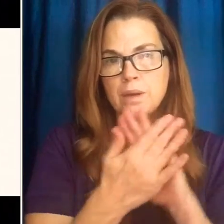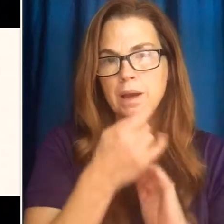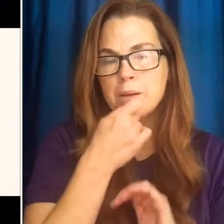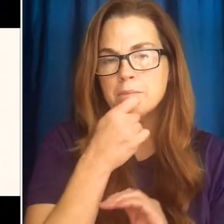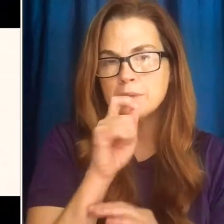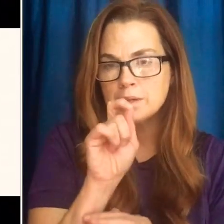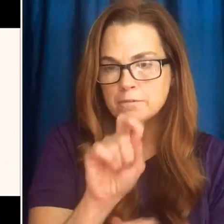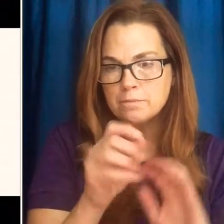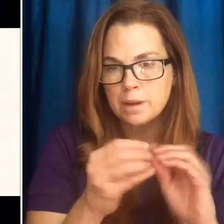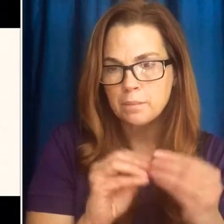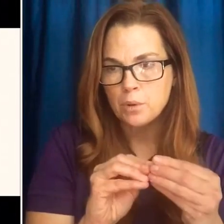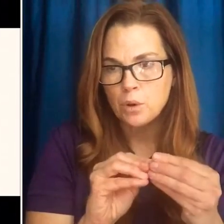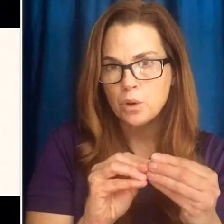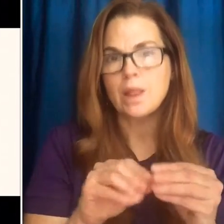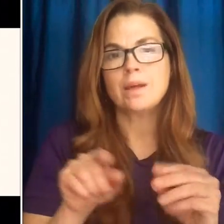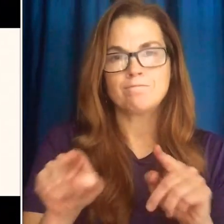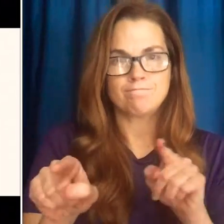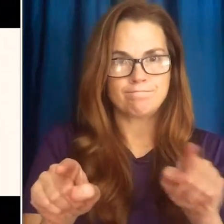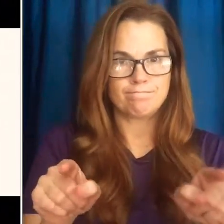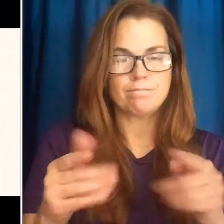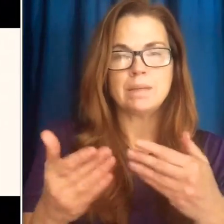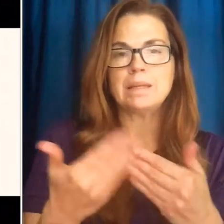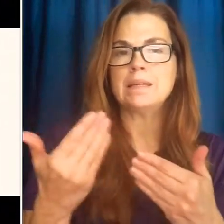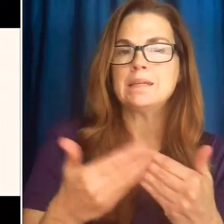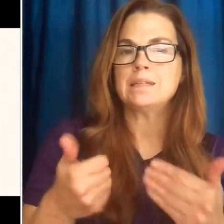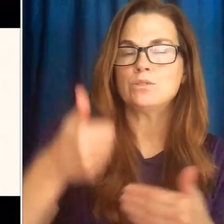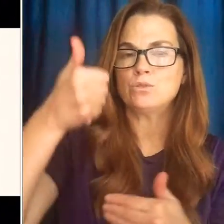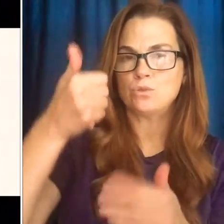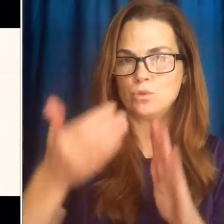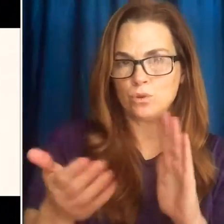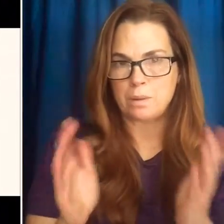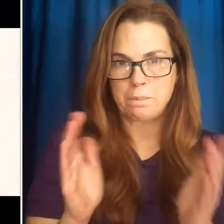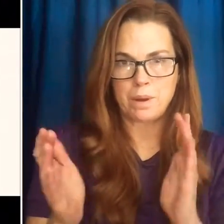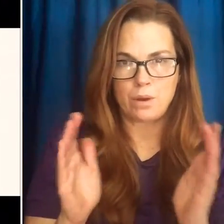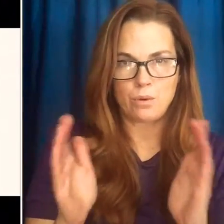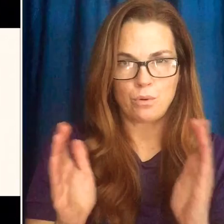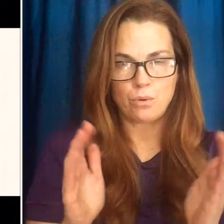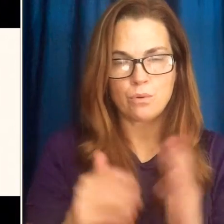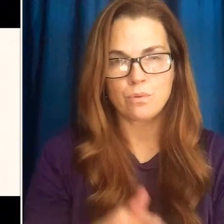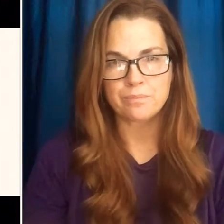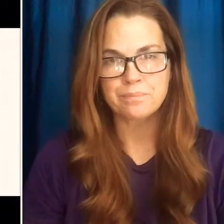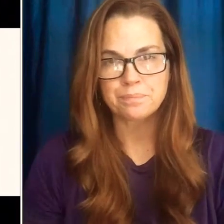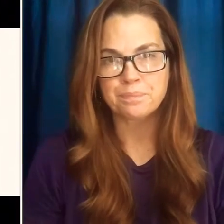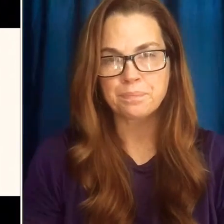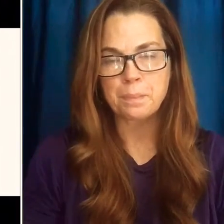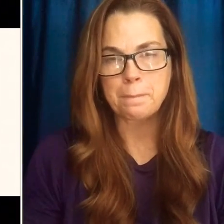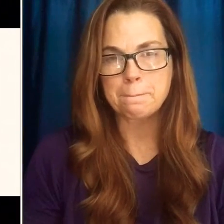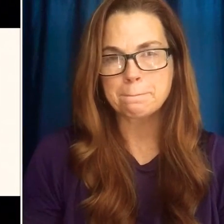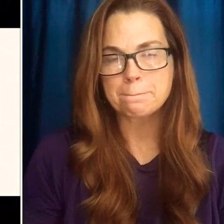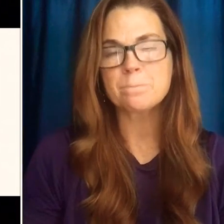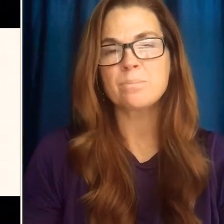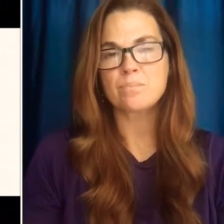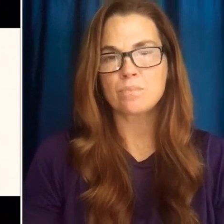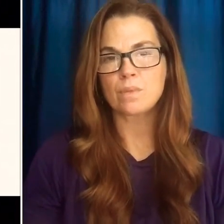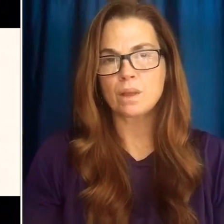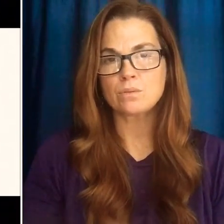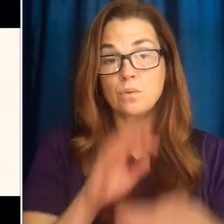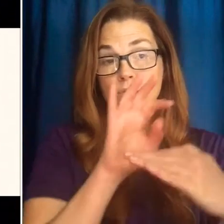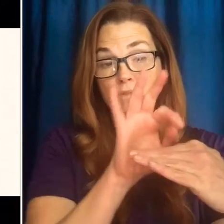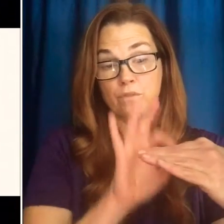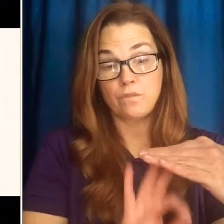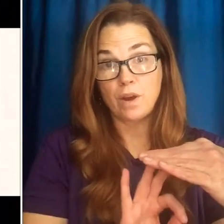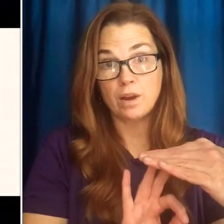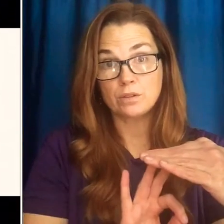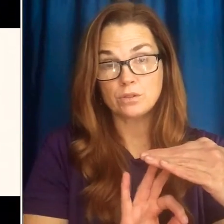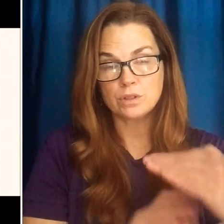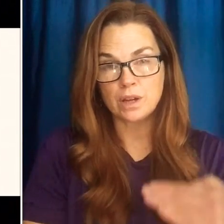both written in the same form. So rewriting that fraction as a decimal would then give me two decimals I